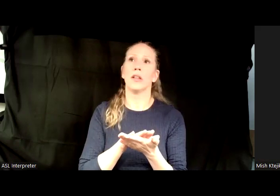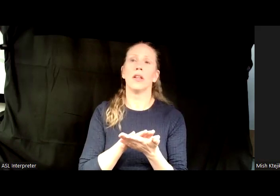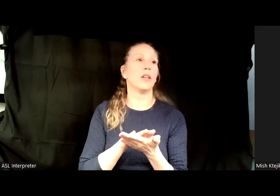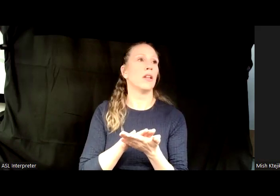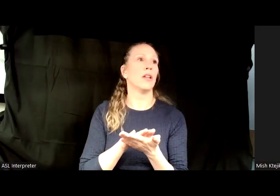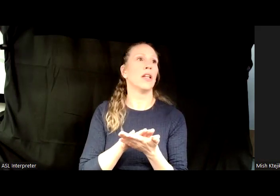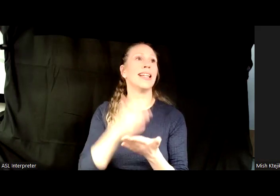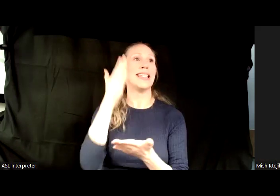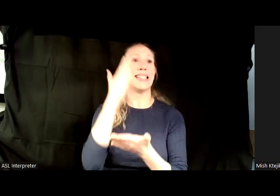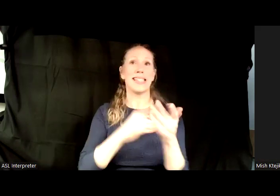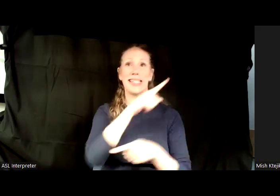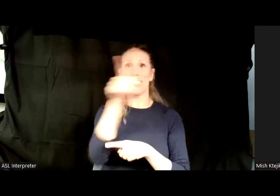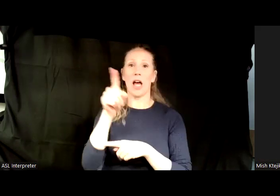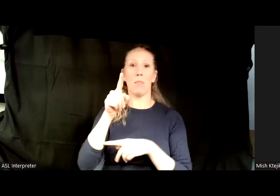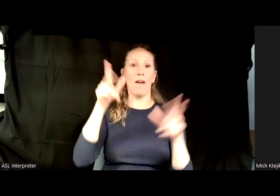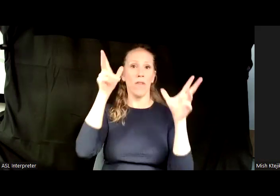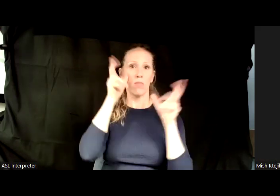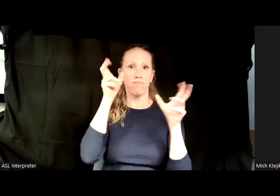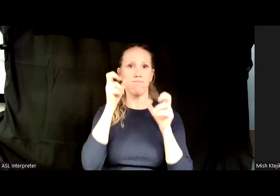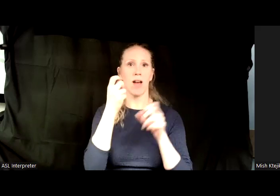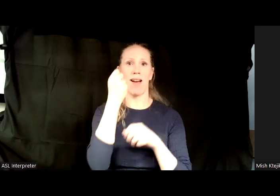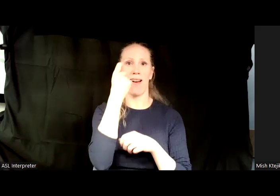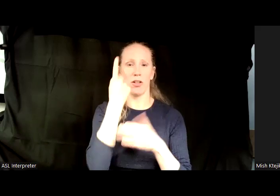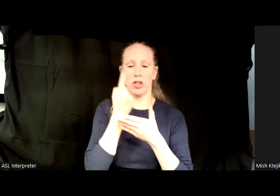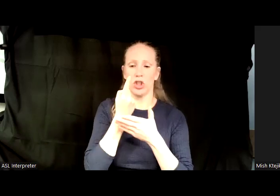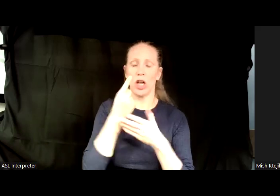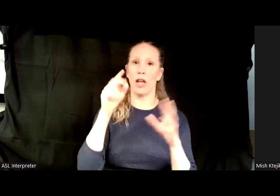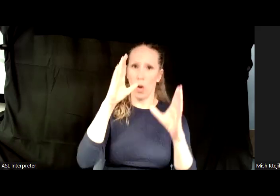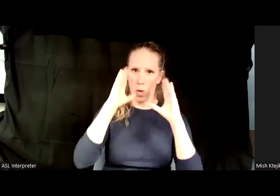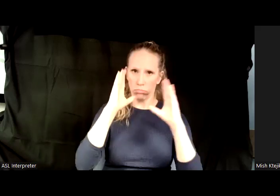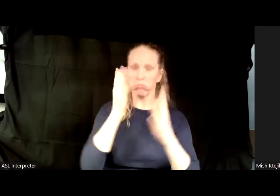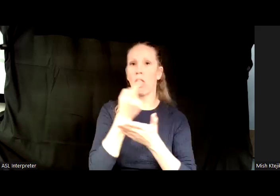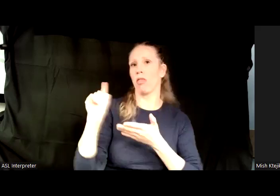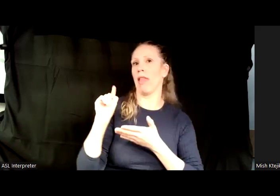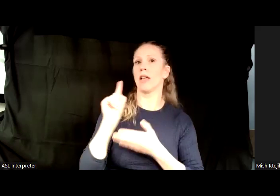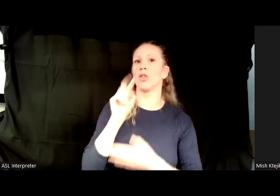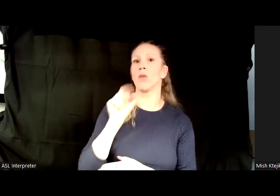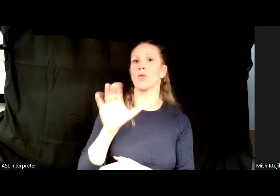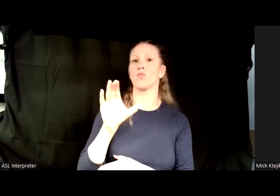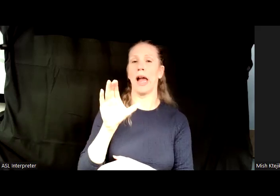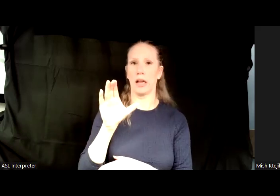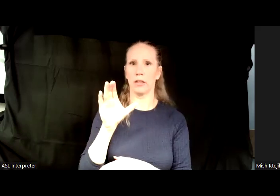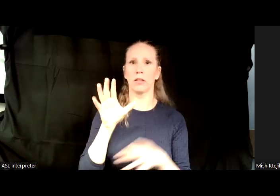So some of you listened to the Rules Advisory Committee last week. I don't know if everybody did.